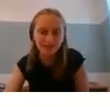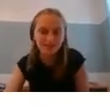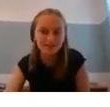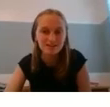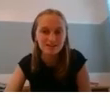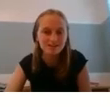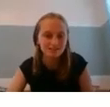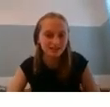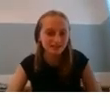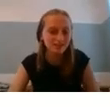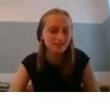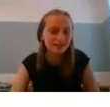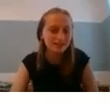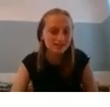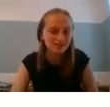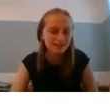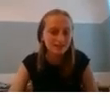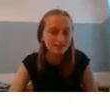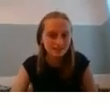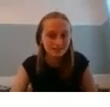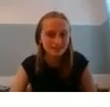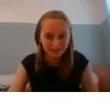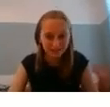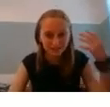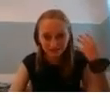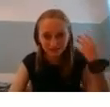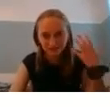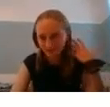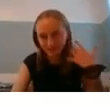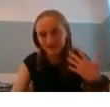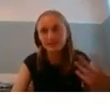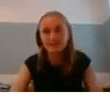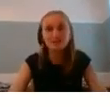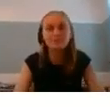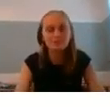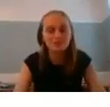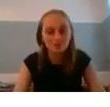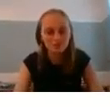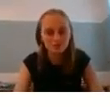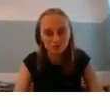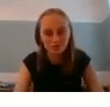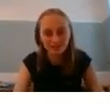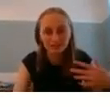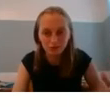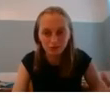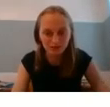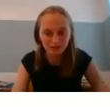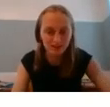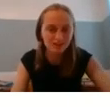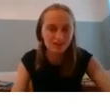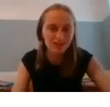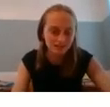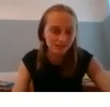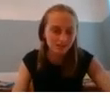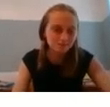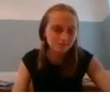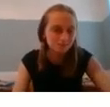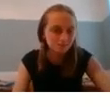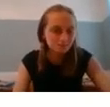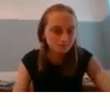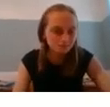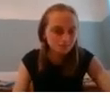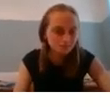does stand because again communication is again hearing but there's also so much more like an emotional connection et cetera